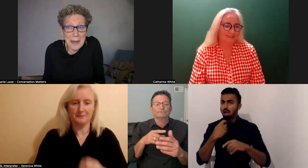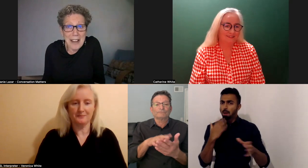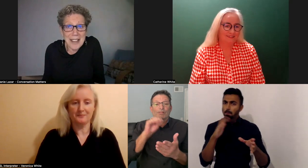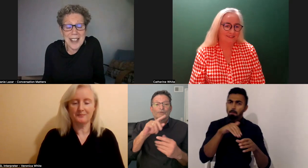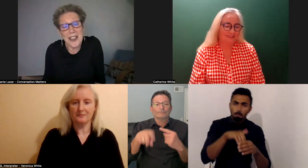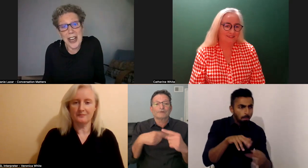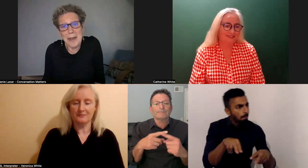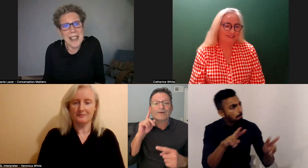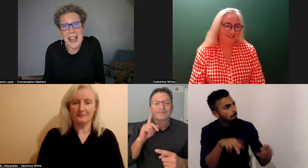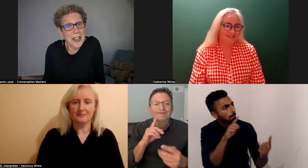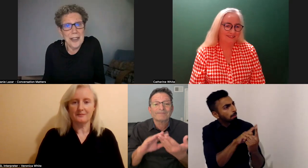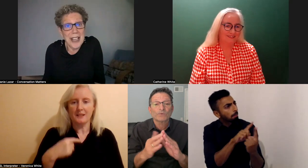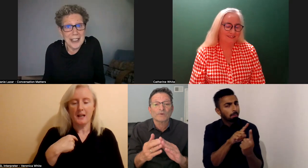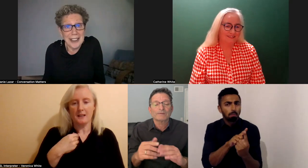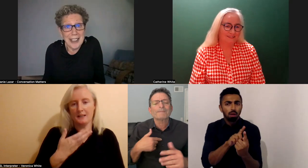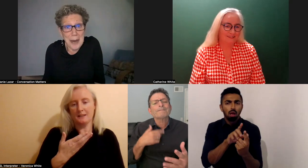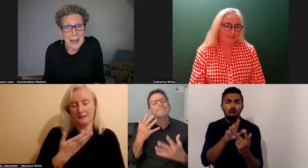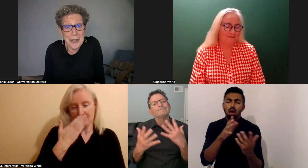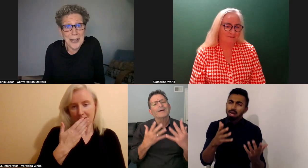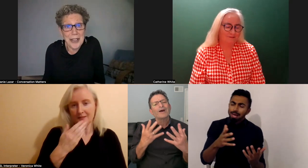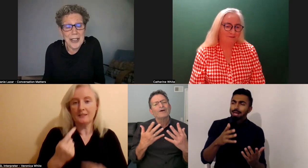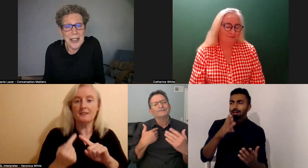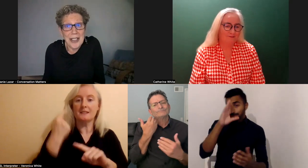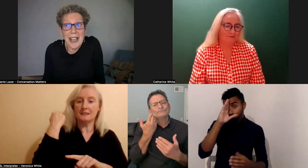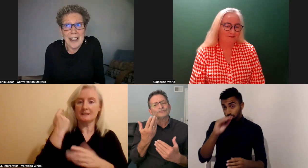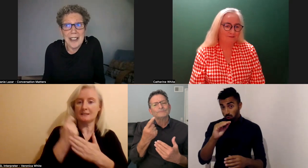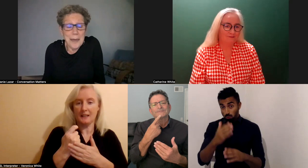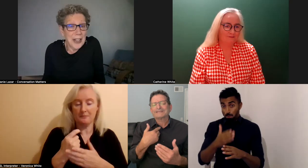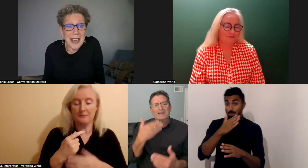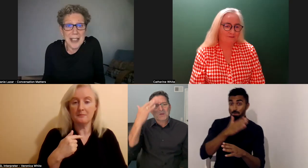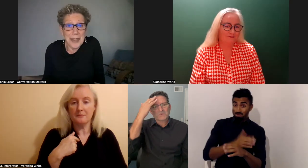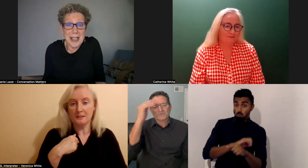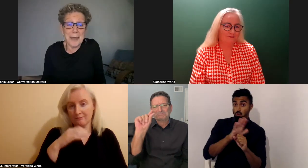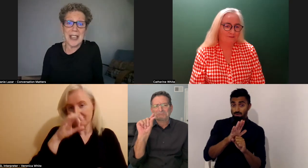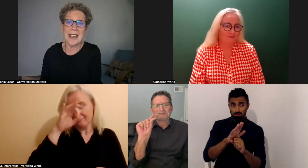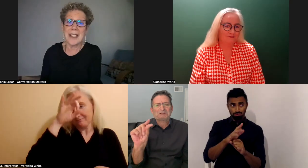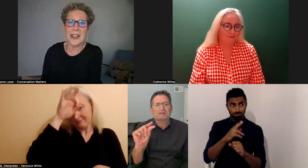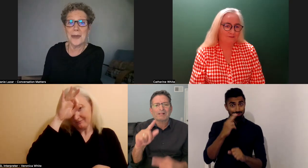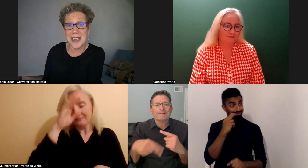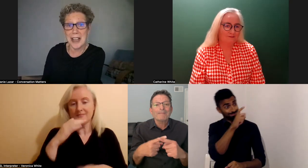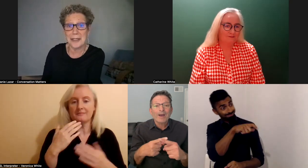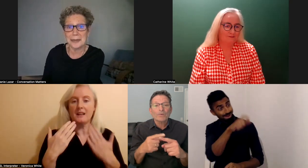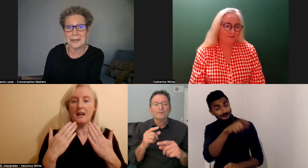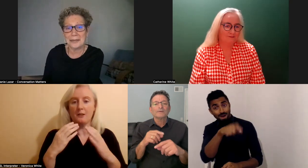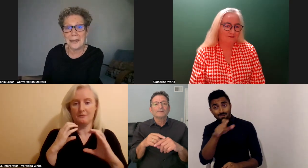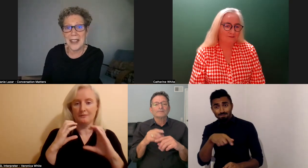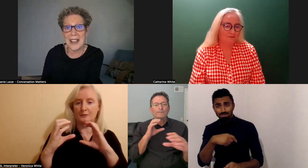I feel embarrassed and ashamed to say I knew little about communicating with somebody who was